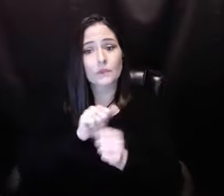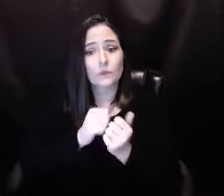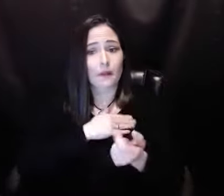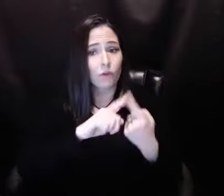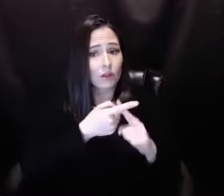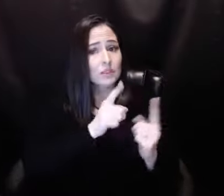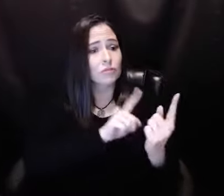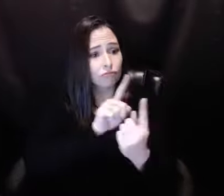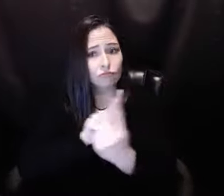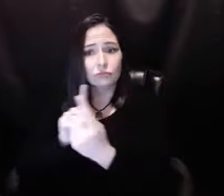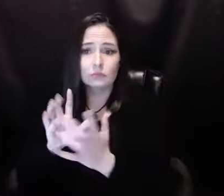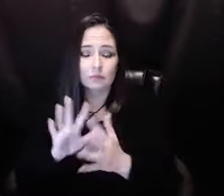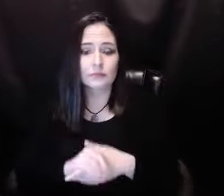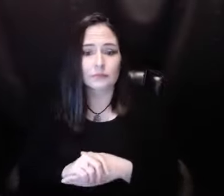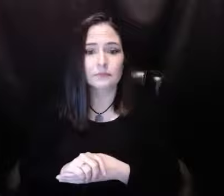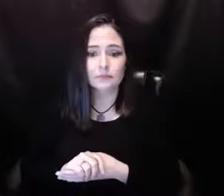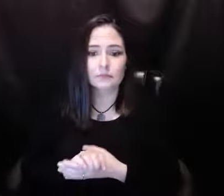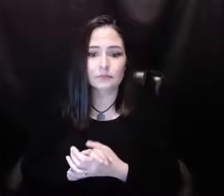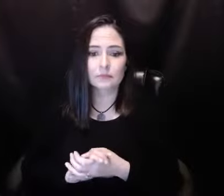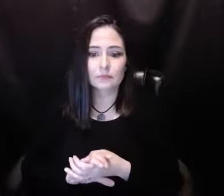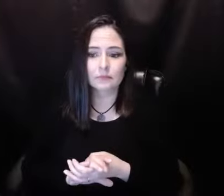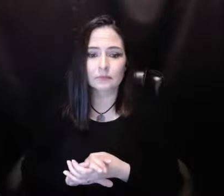I would make appointments with friends, but